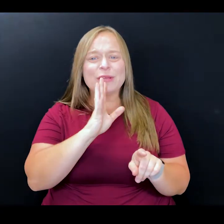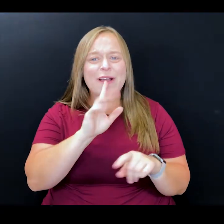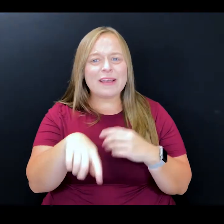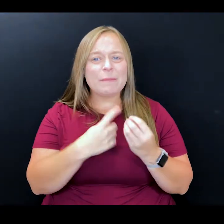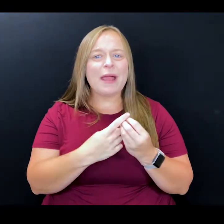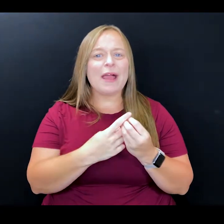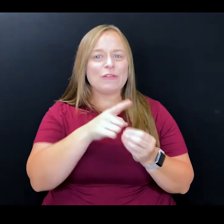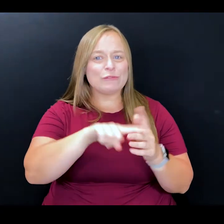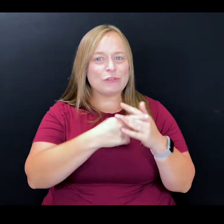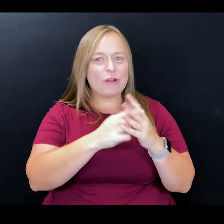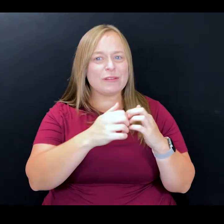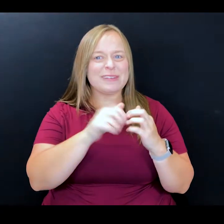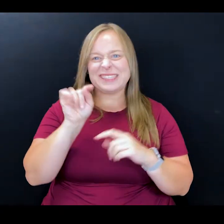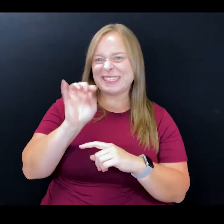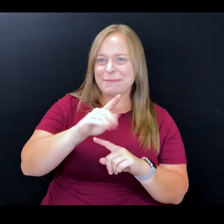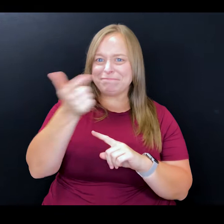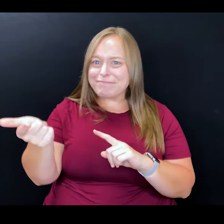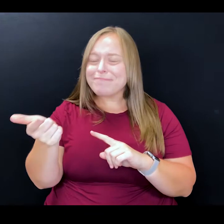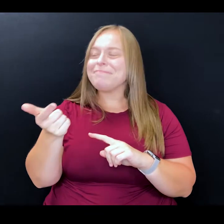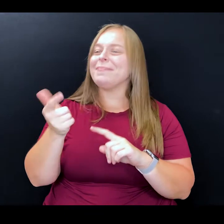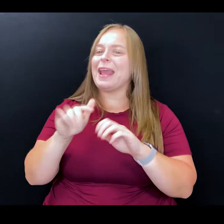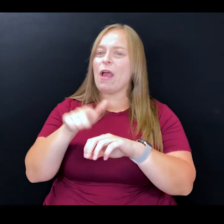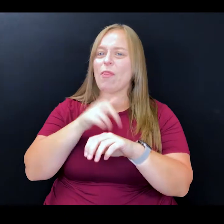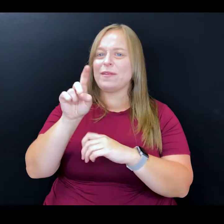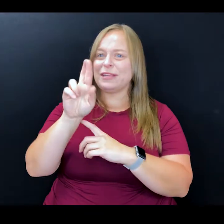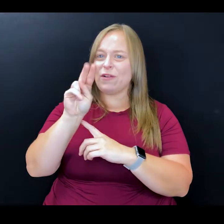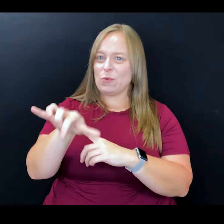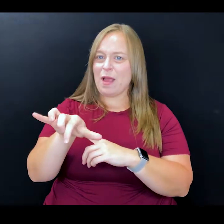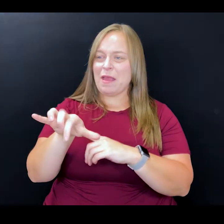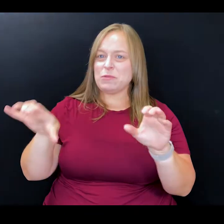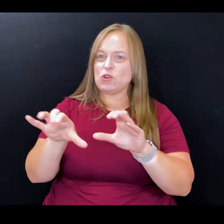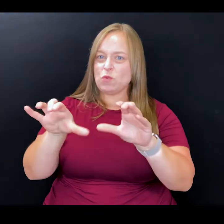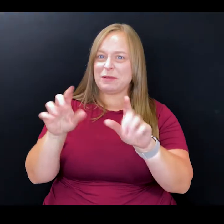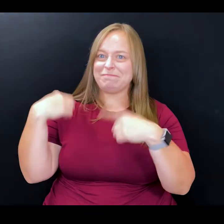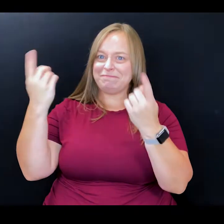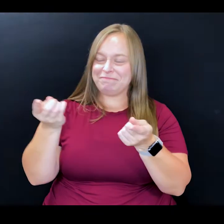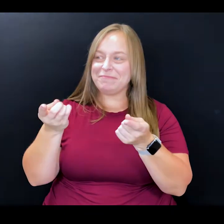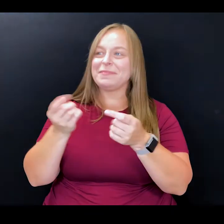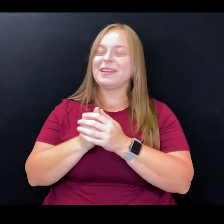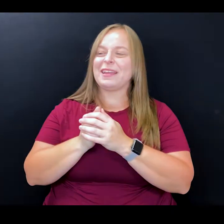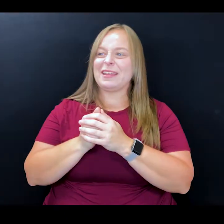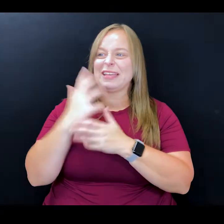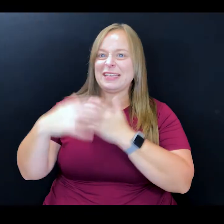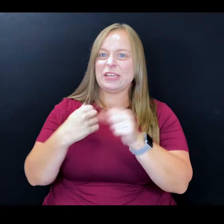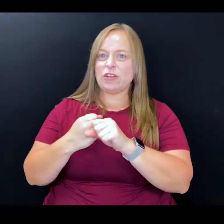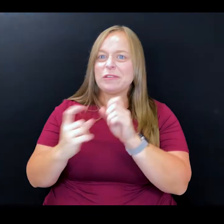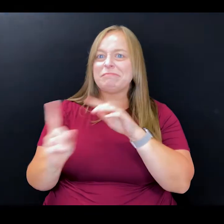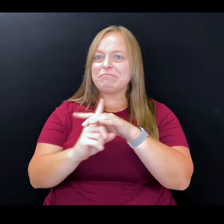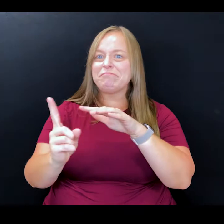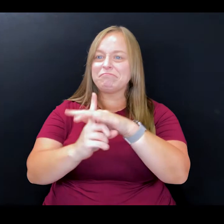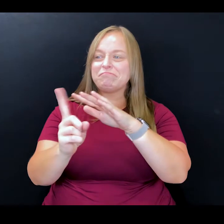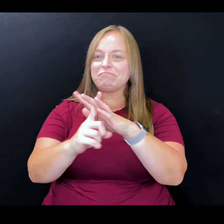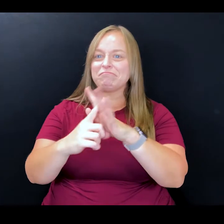as you talked about when you started, Tim, let's talk about how long DRNY has been doing this and what the years have brought